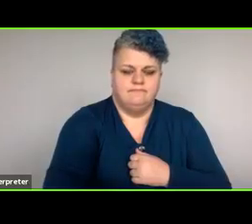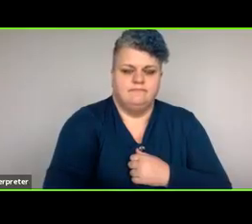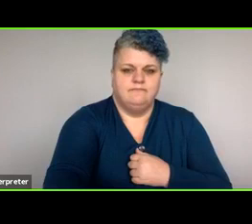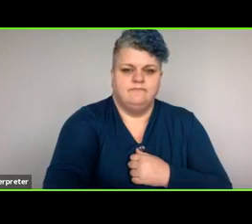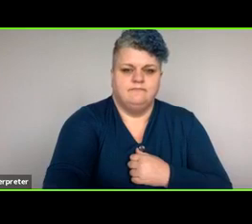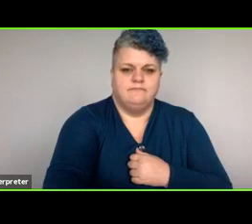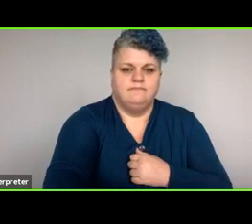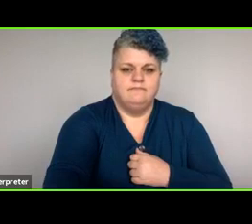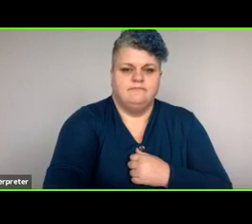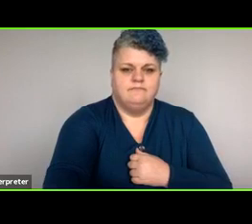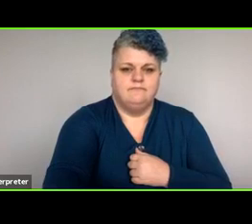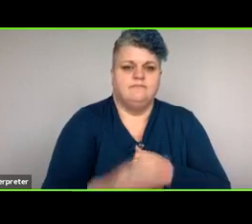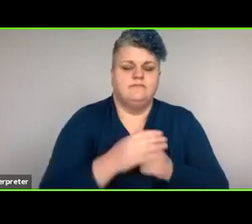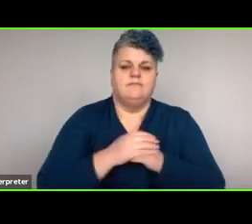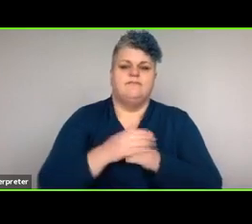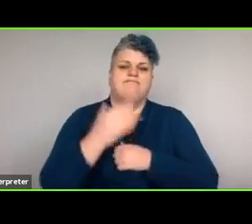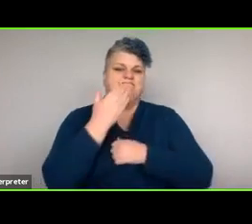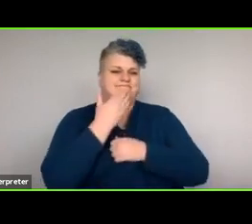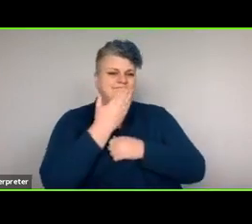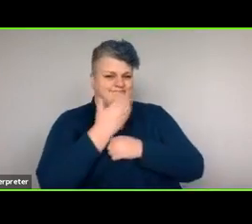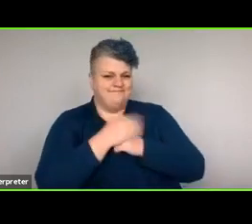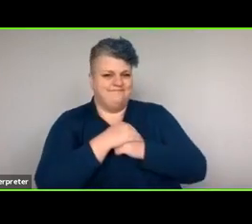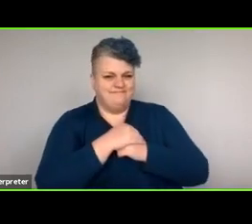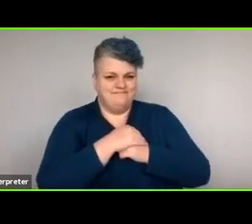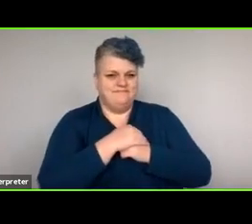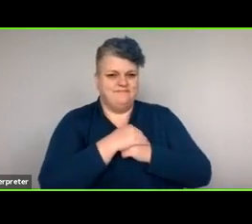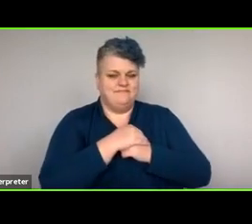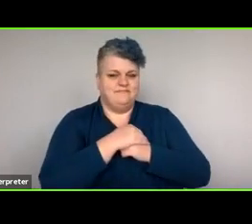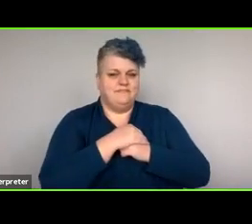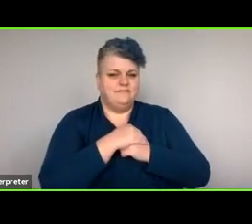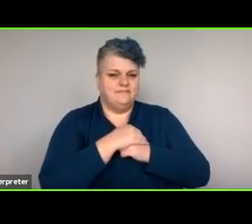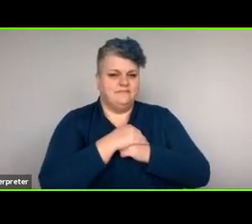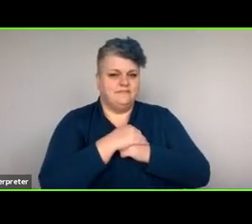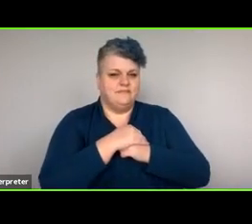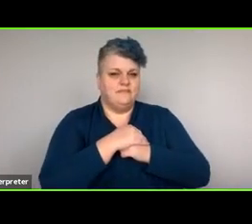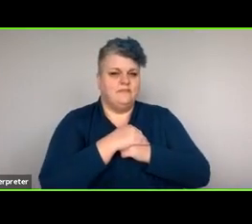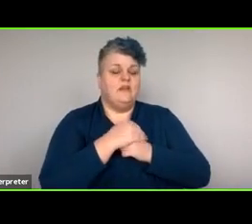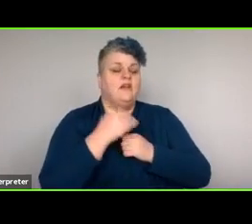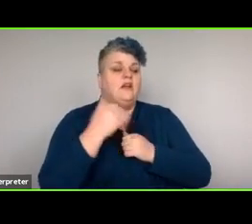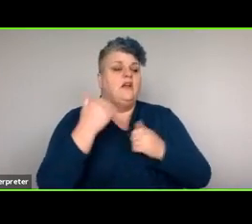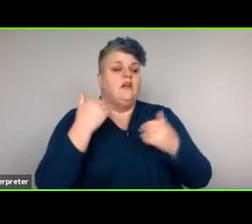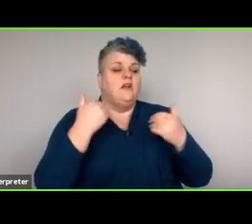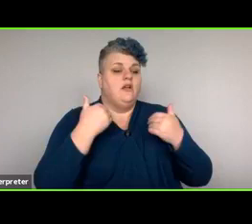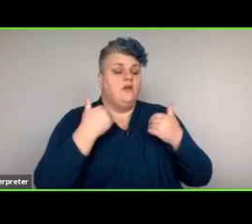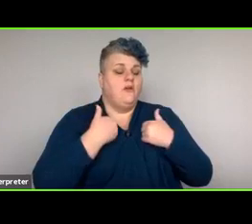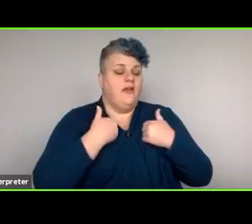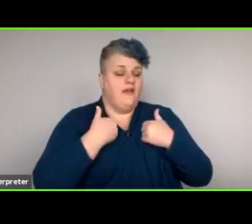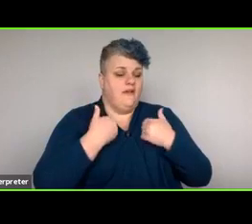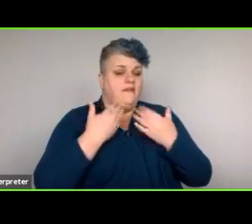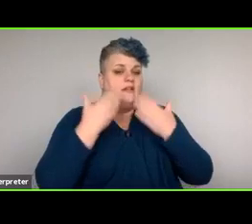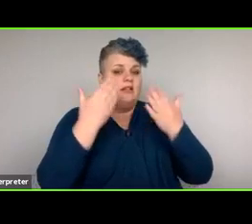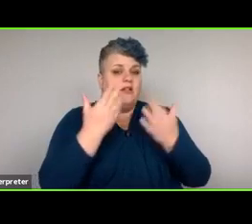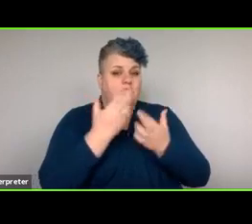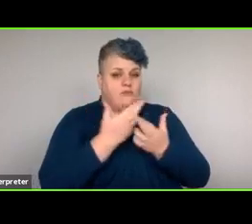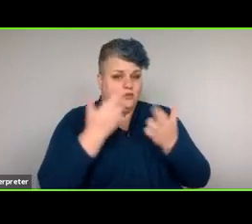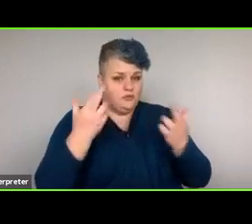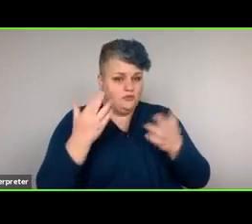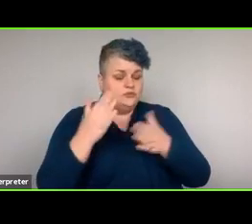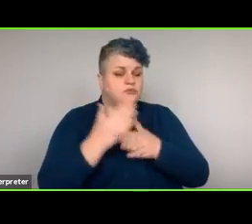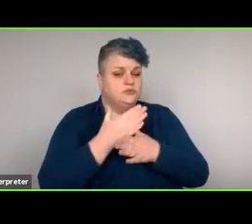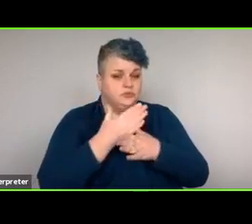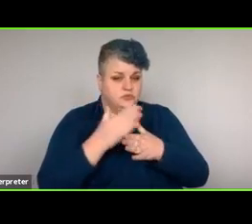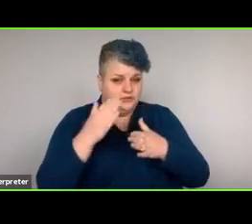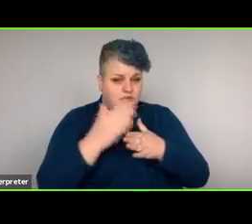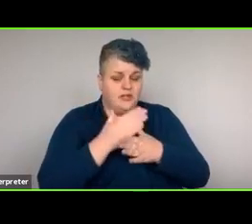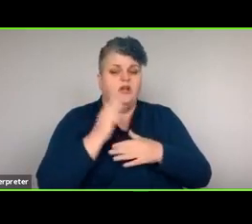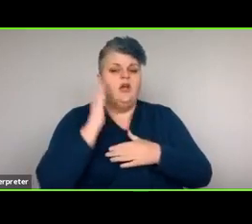It's a good one. Thank you. And no, we do have a lot of resources to share with you,